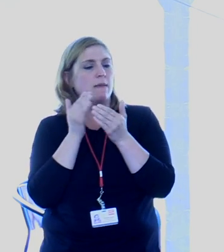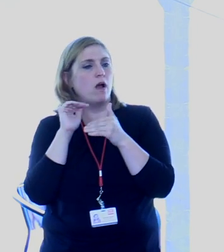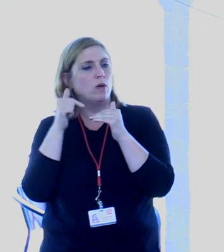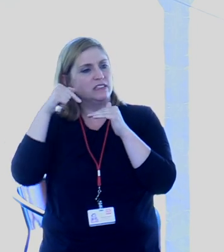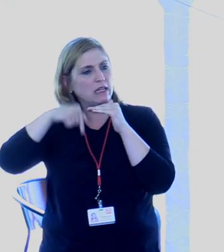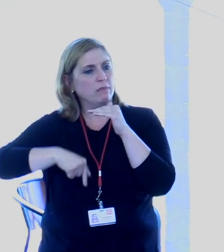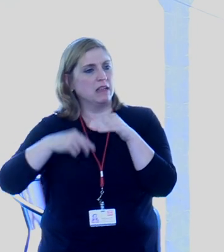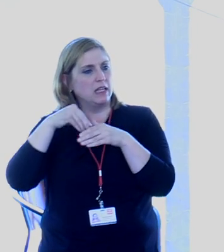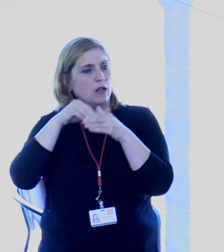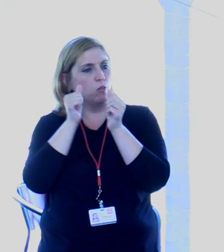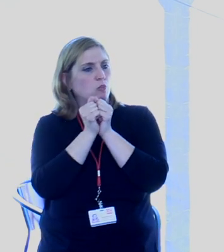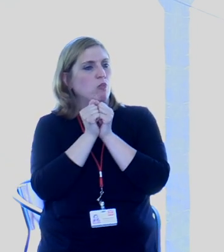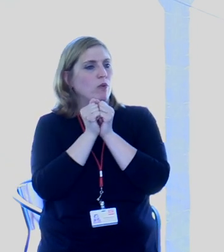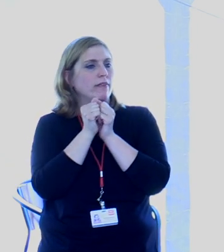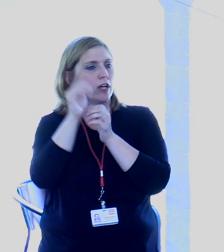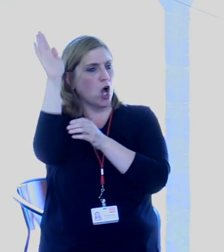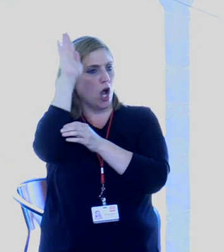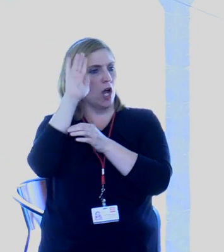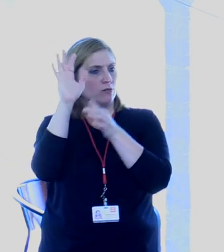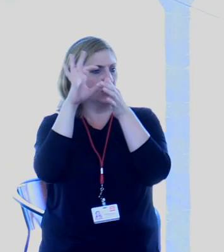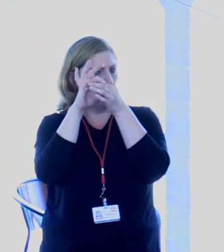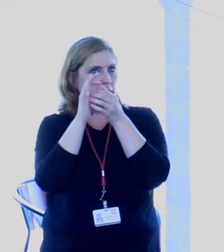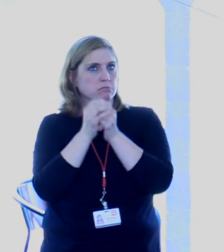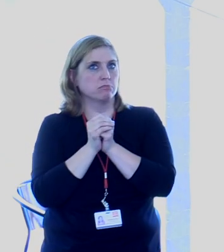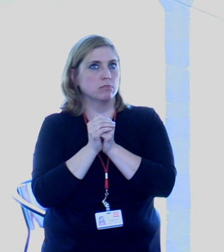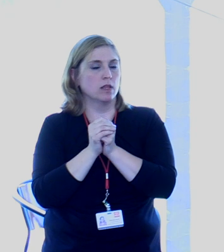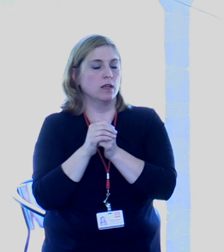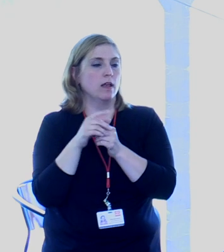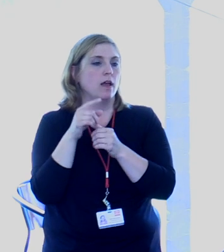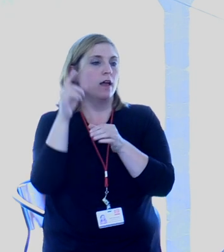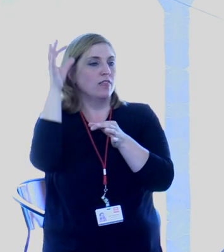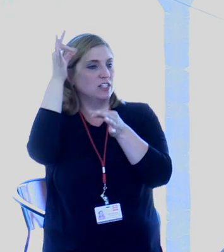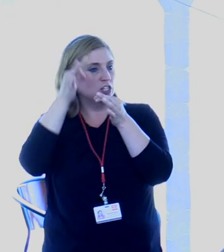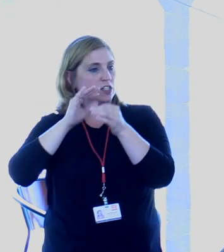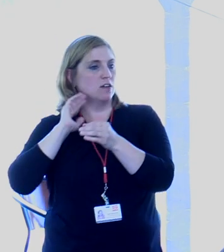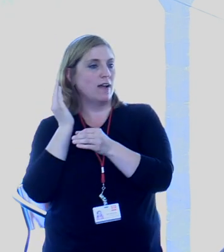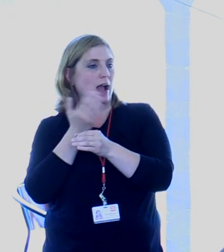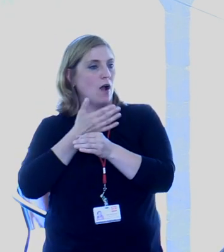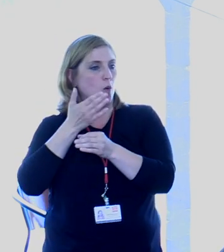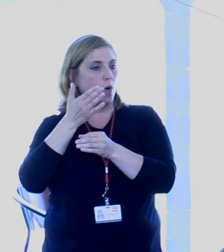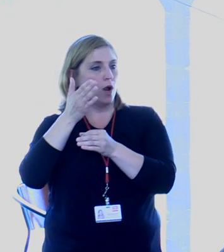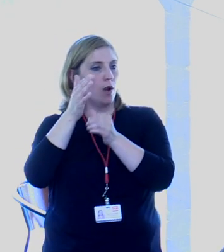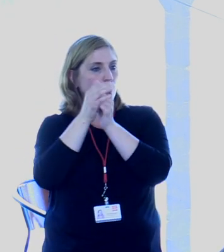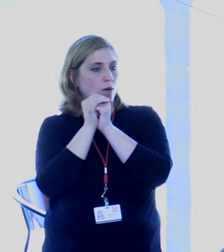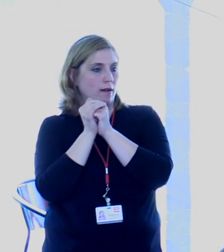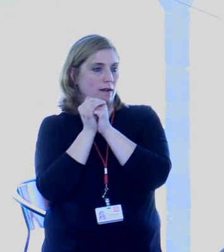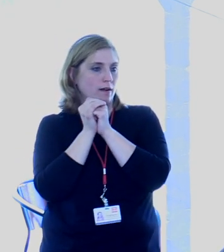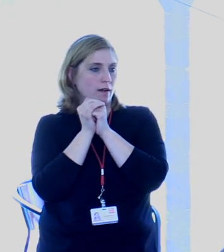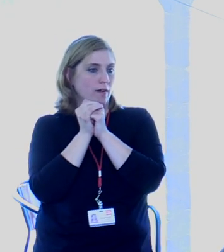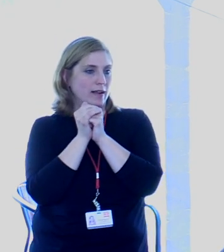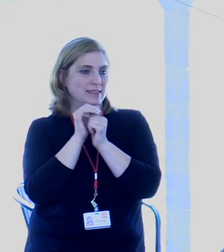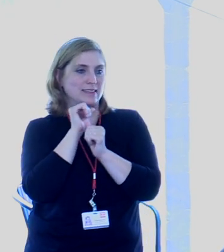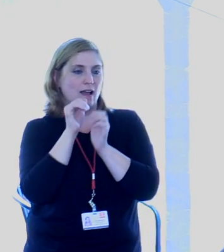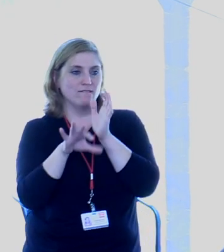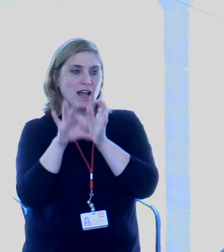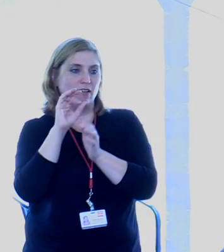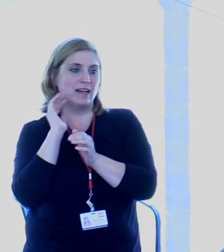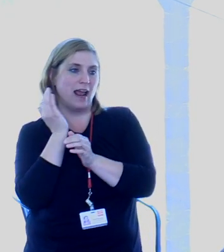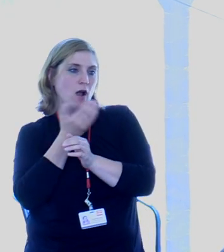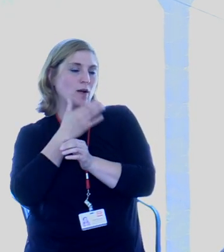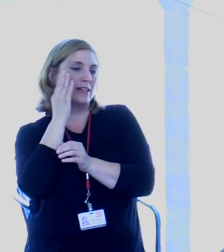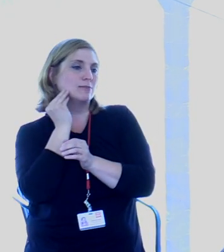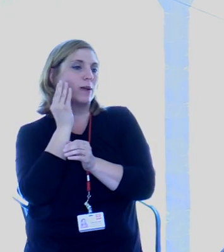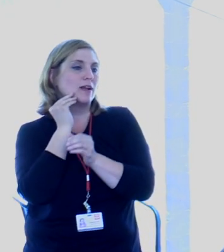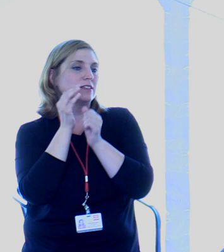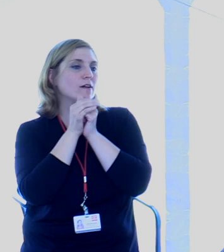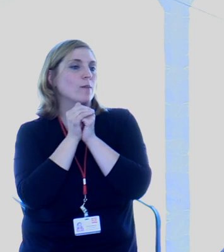deeply engaged with God. The exclusive judge of our prayer is not found in our experience of